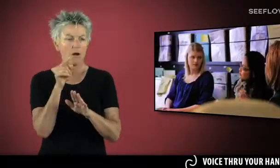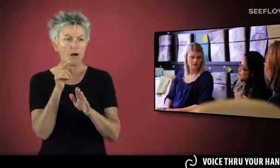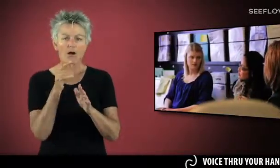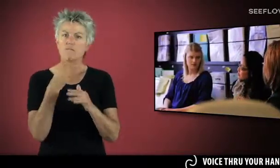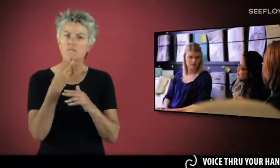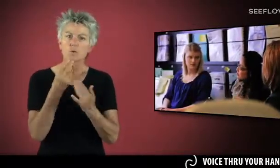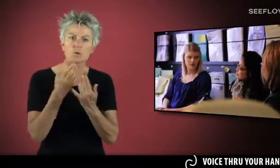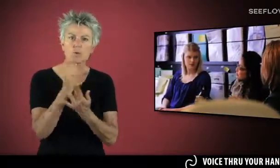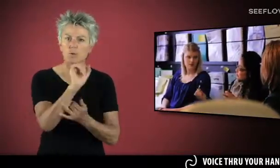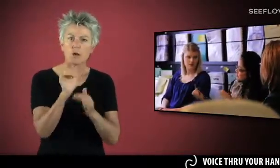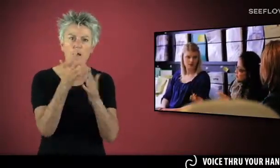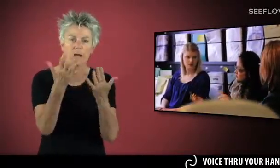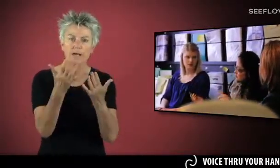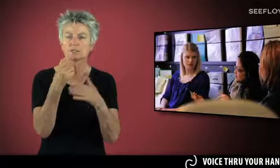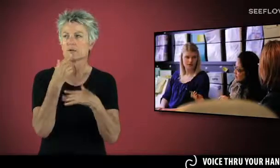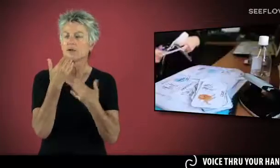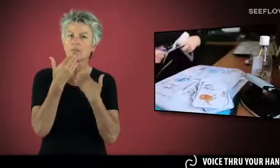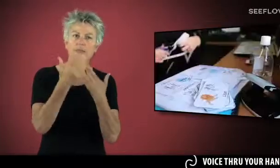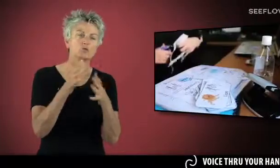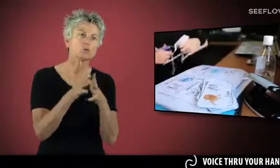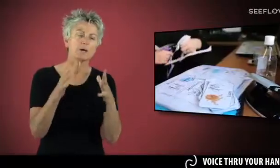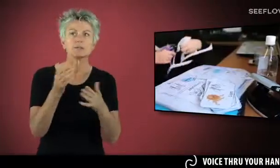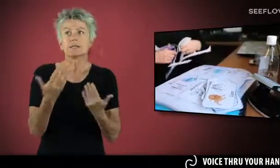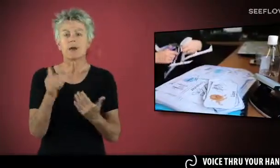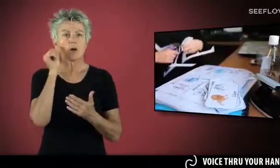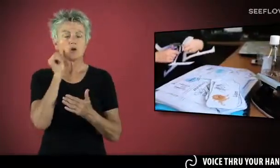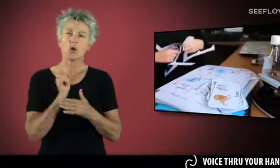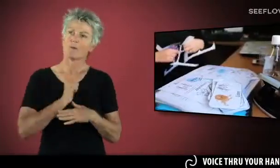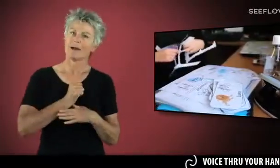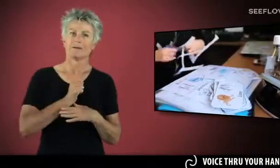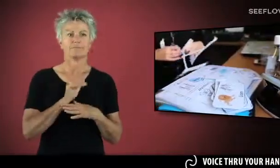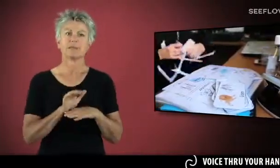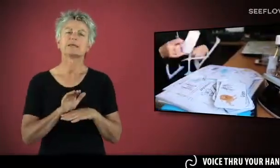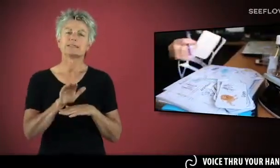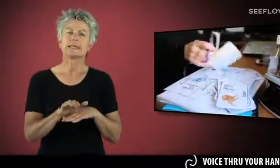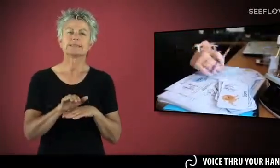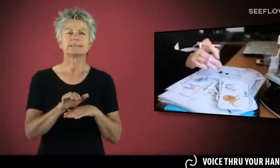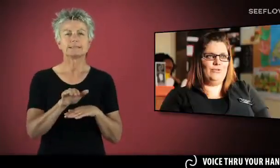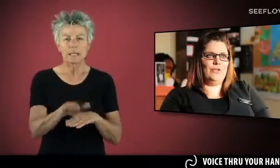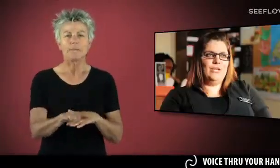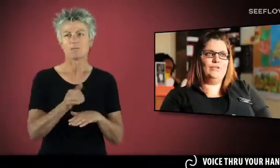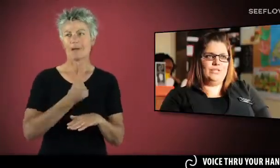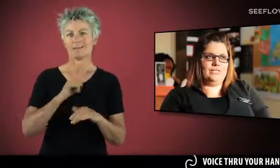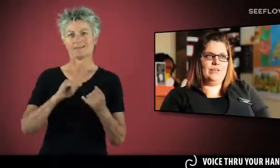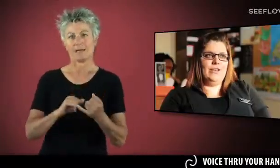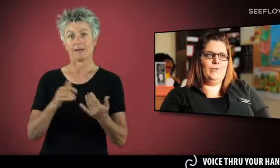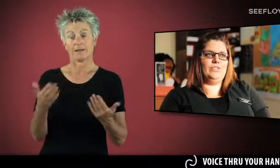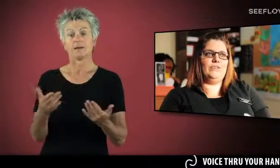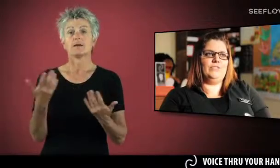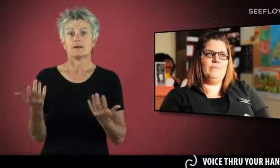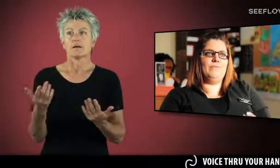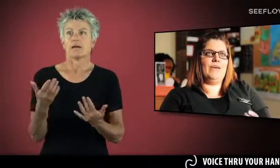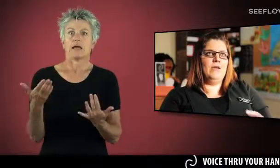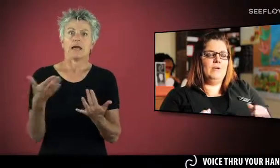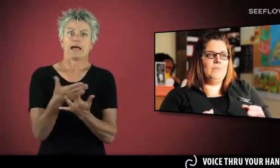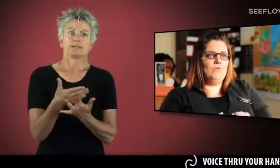because I now know what the next step is for my son. He needs more, and being able to have access to New Zealand Sign Language